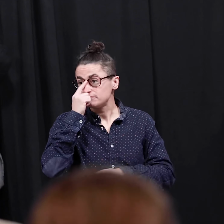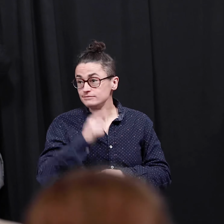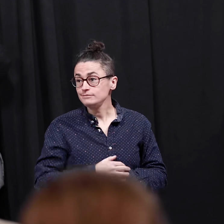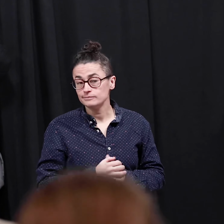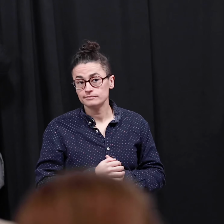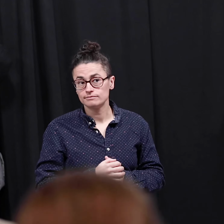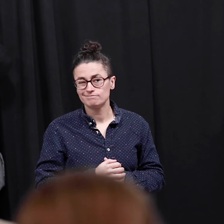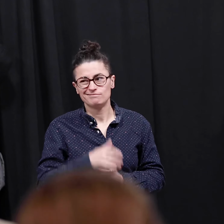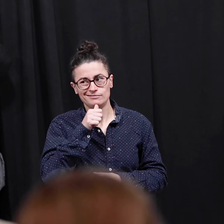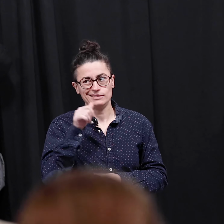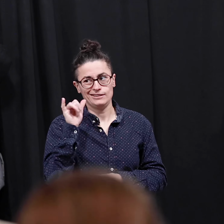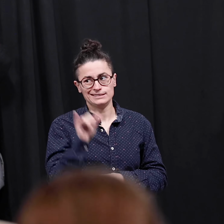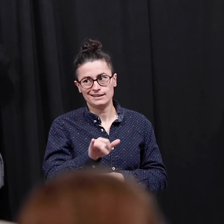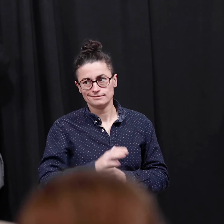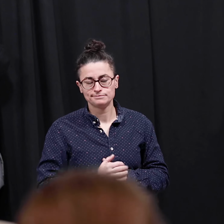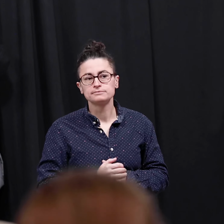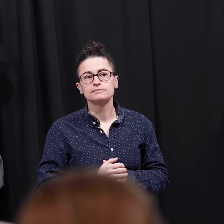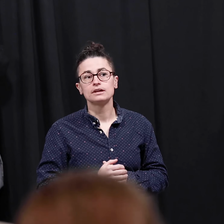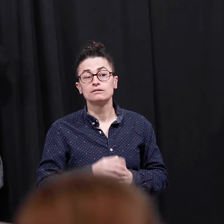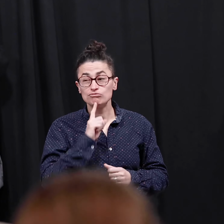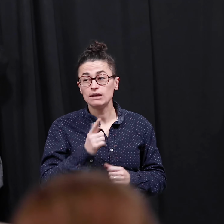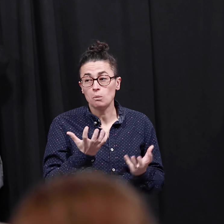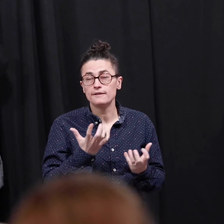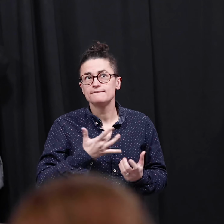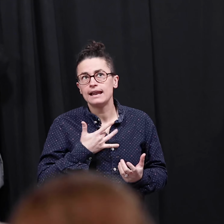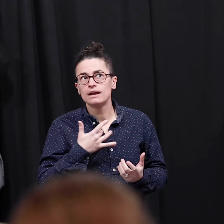plug their ears. So go ahead, plug your ears.